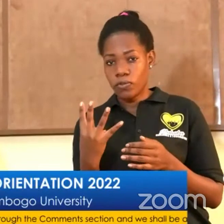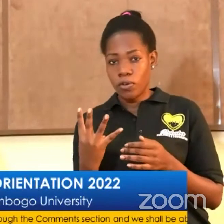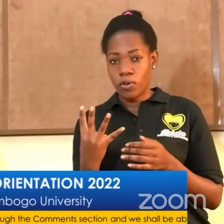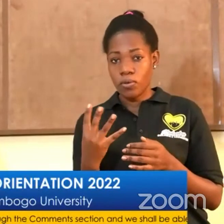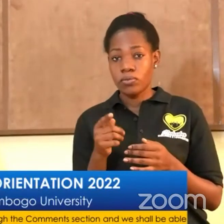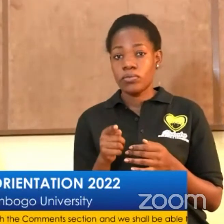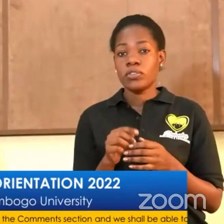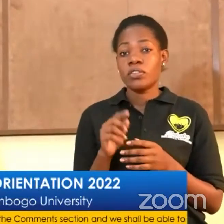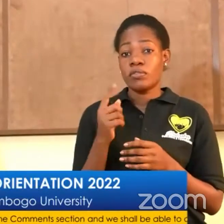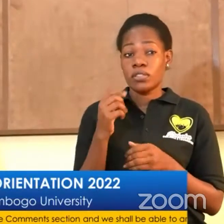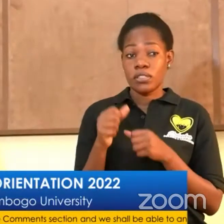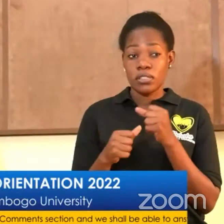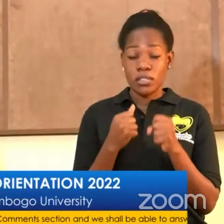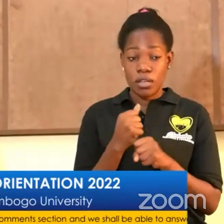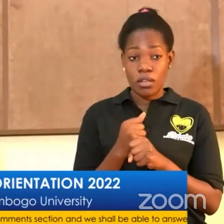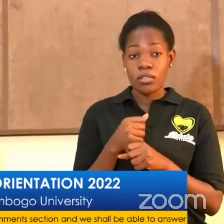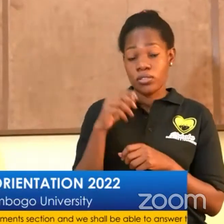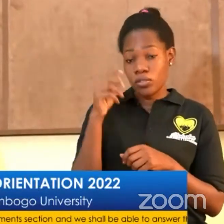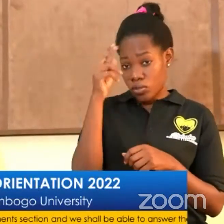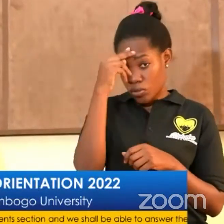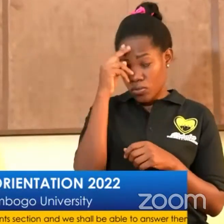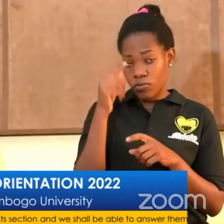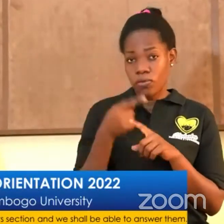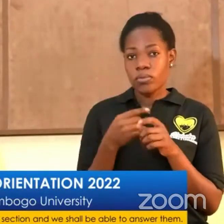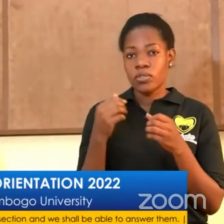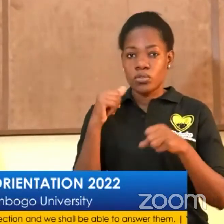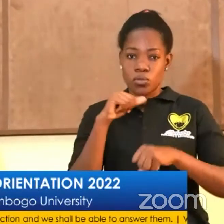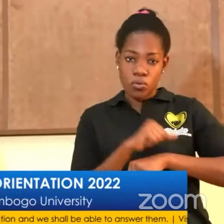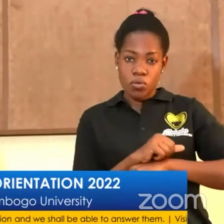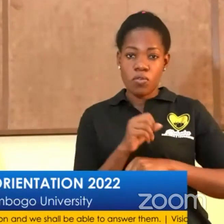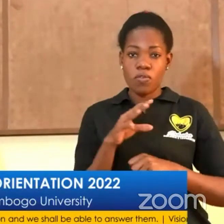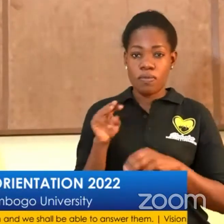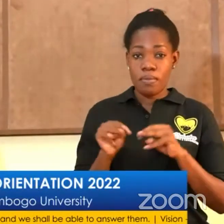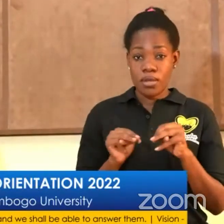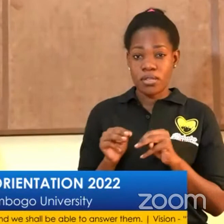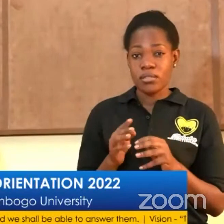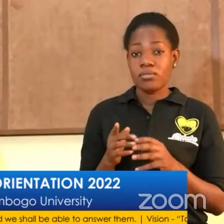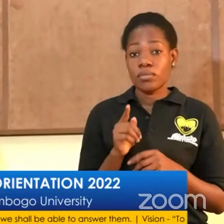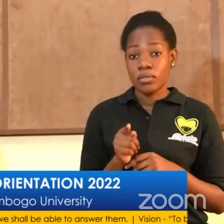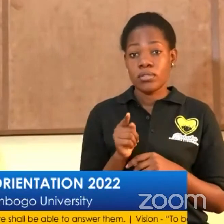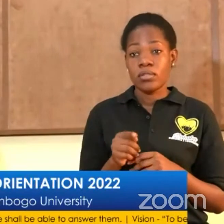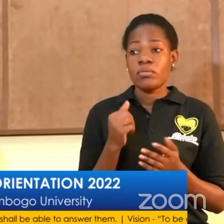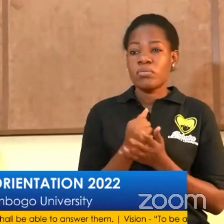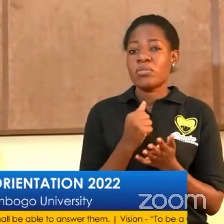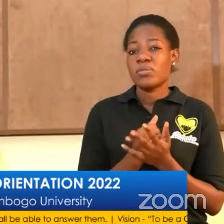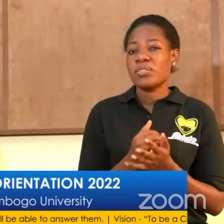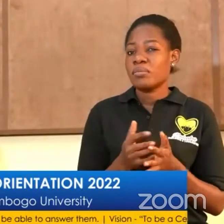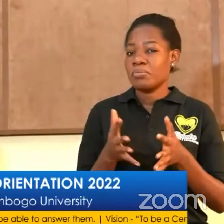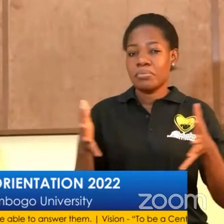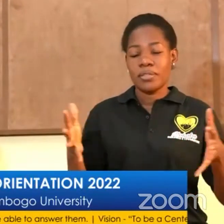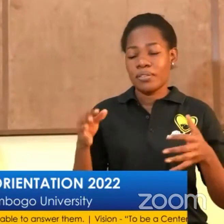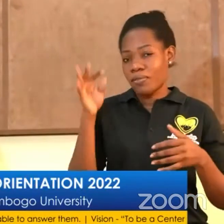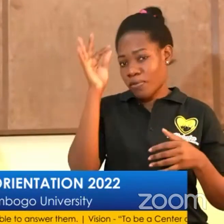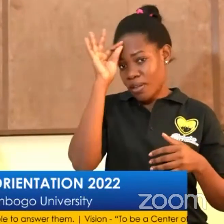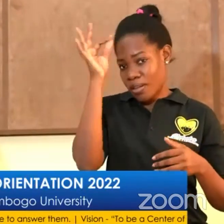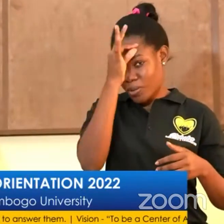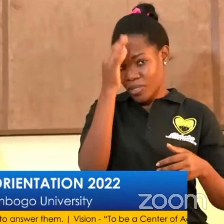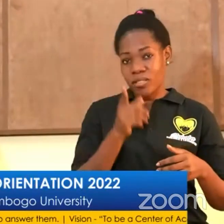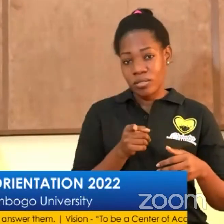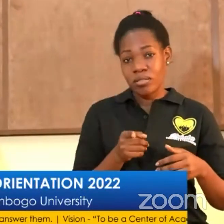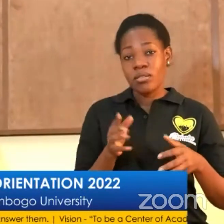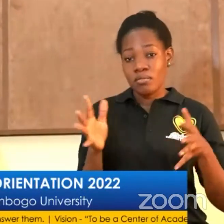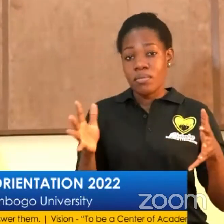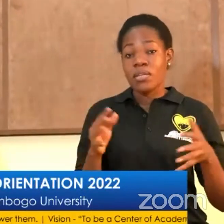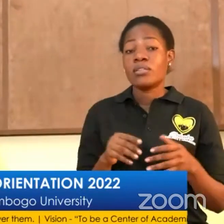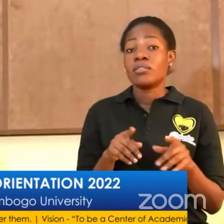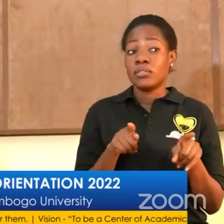first-year students from the School of Management. Because that's a big faculty, we shall also